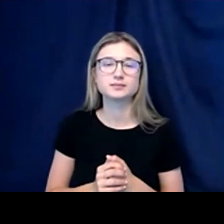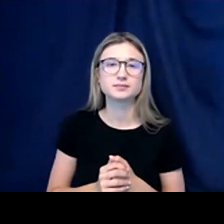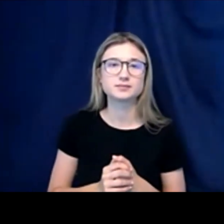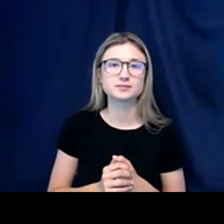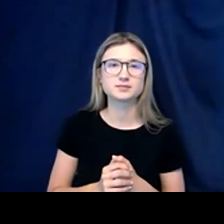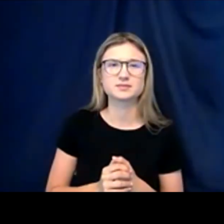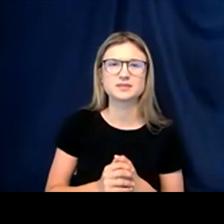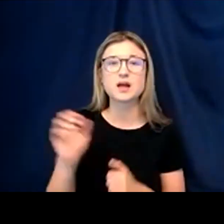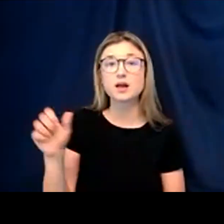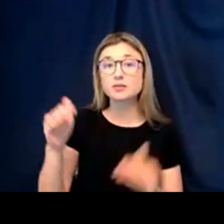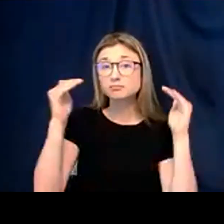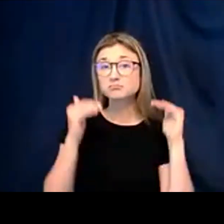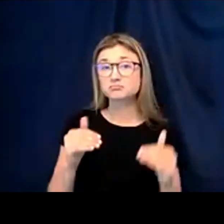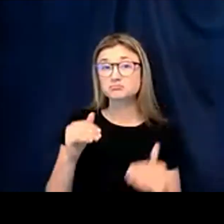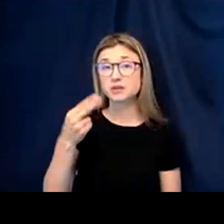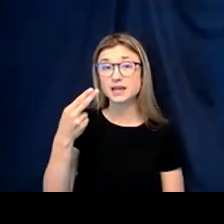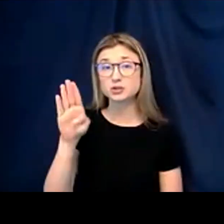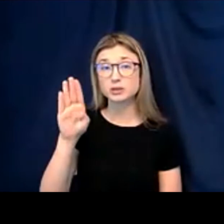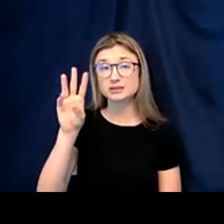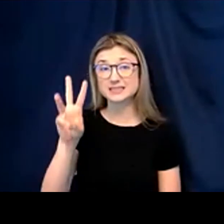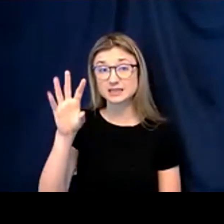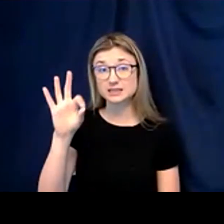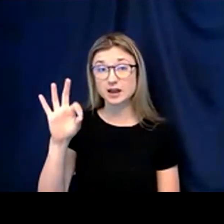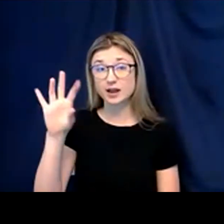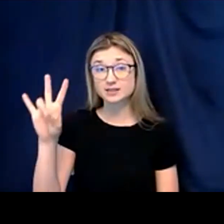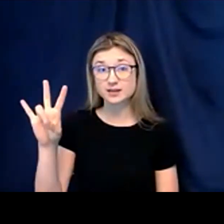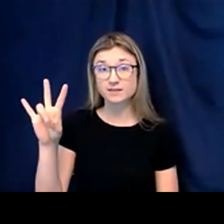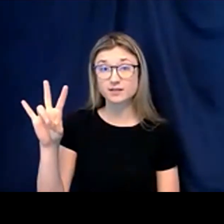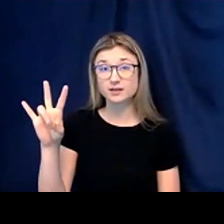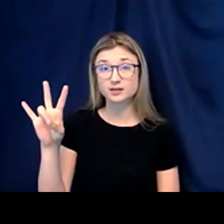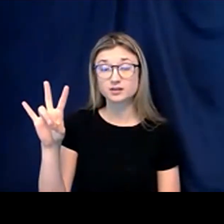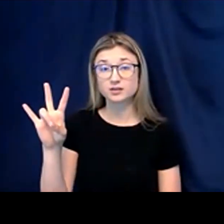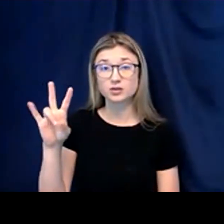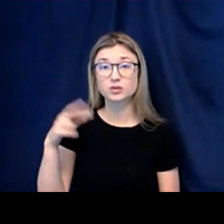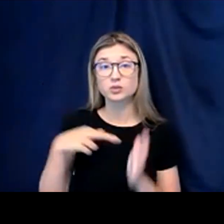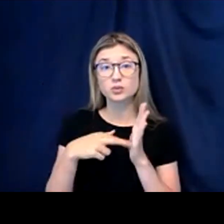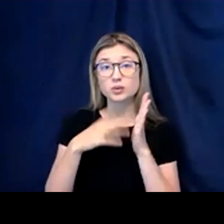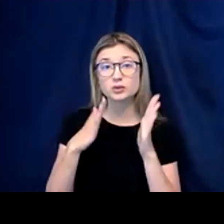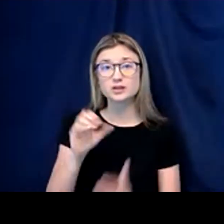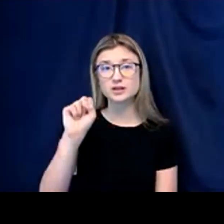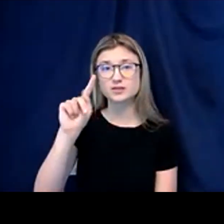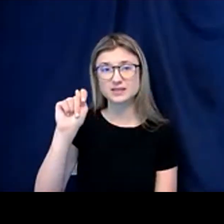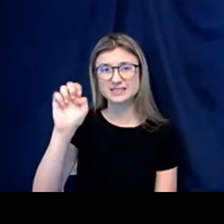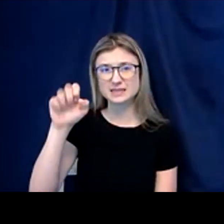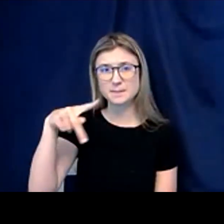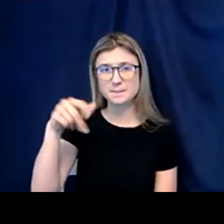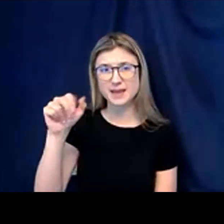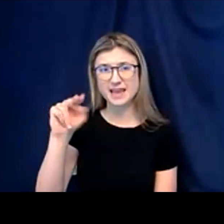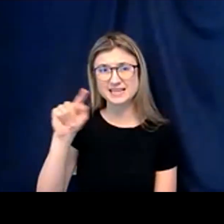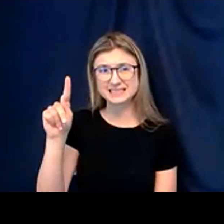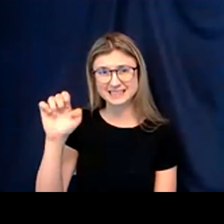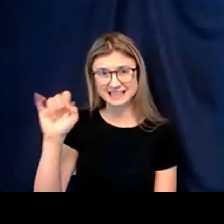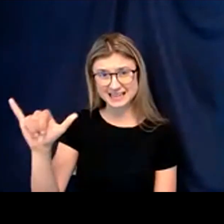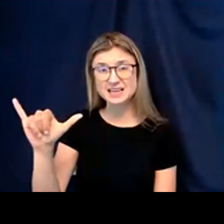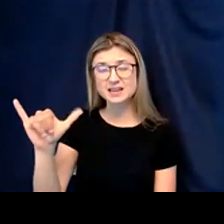Another bill, House Bill 697. This is from Representative Stefanski. This has been signed by the governor. It's now